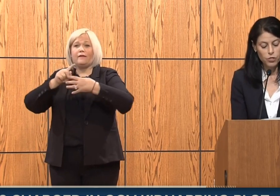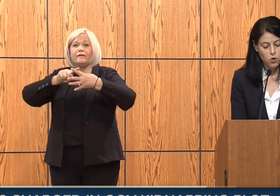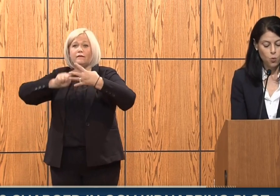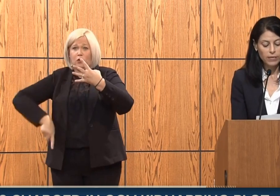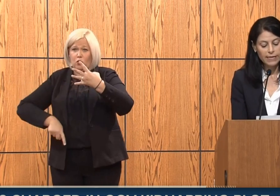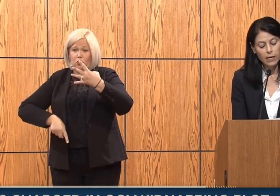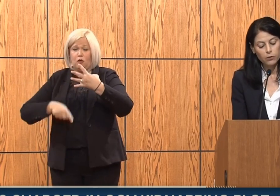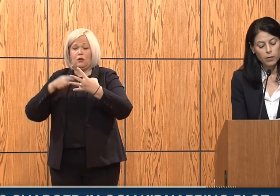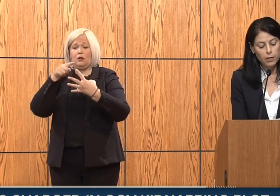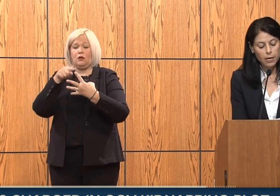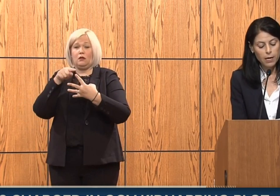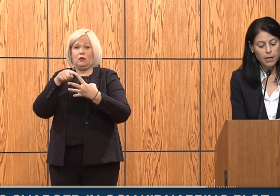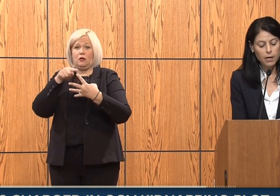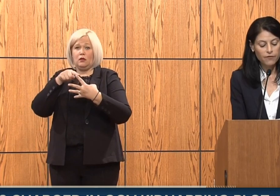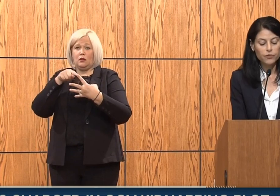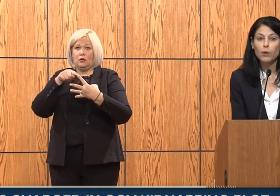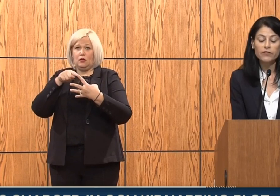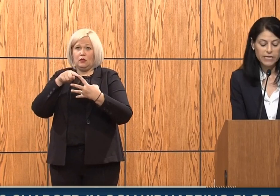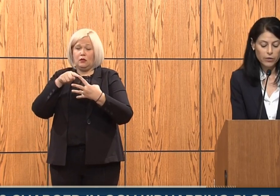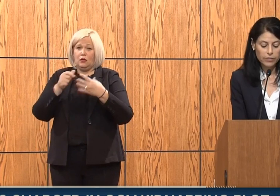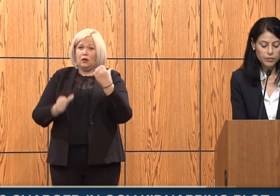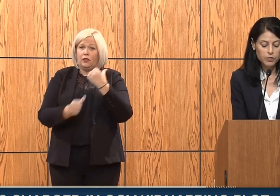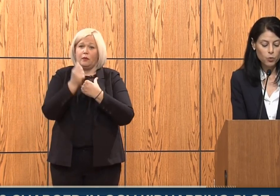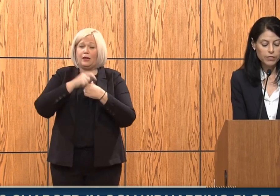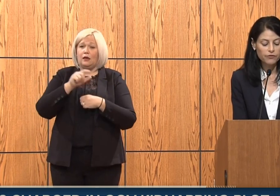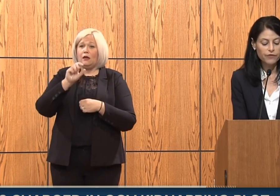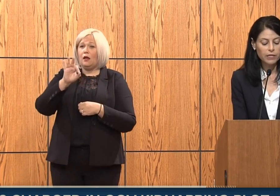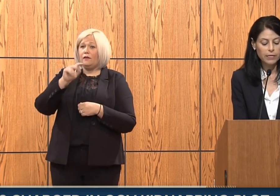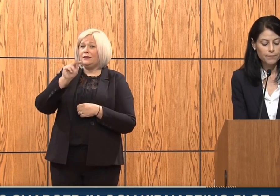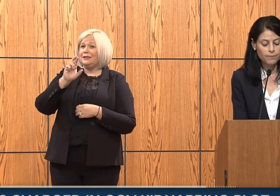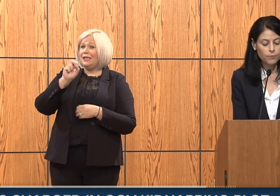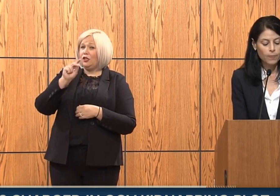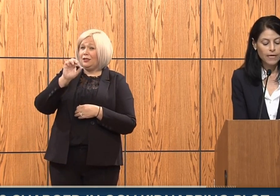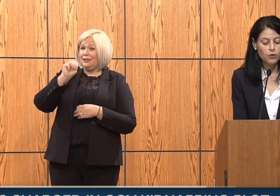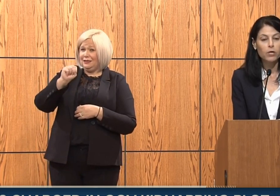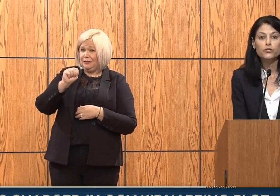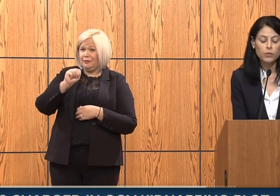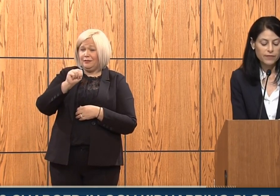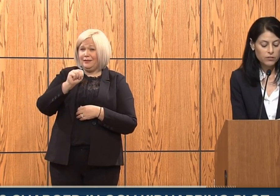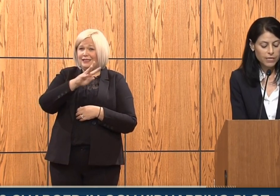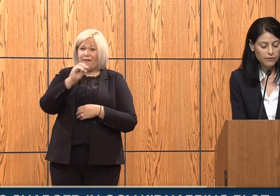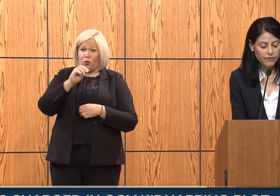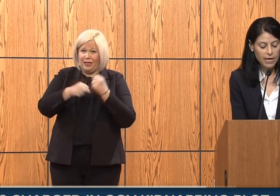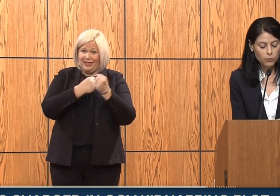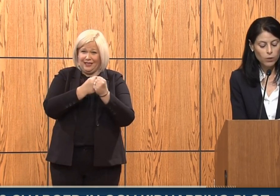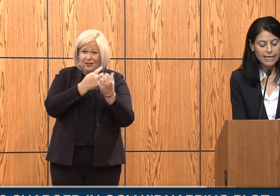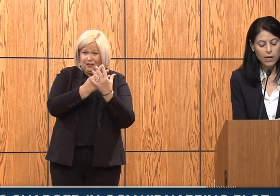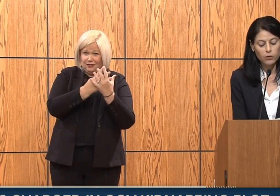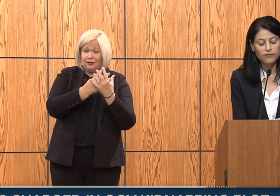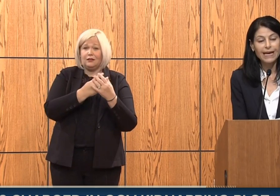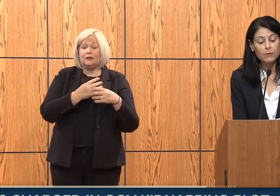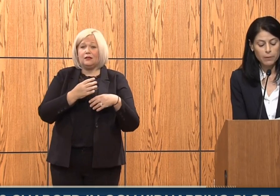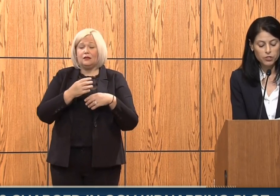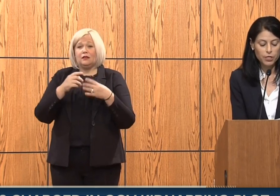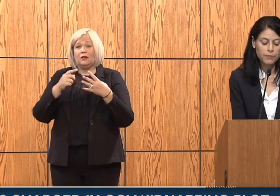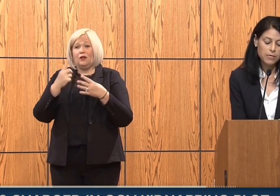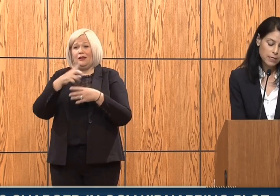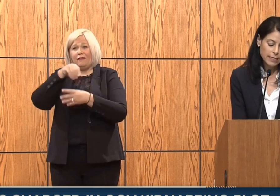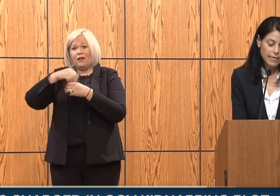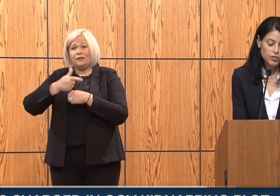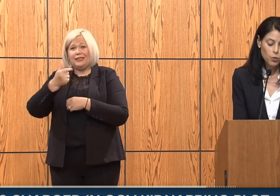felony counts, 1 count of threat of terrorism, a 20-year felony, and or $20,000 fine, 1 count of